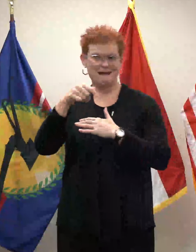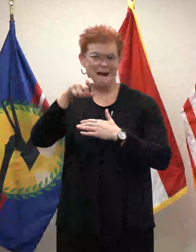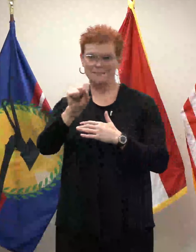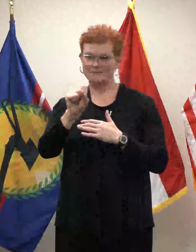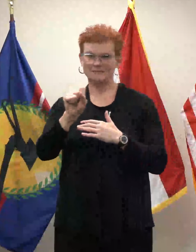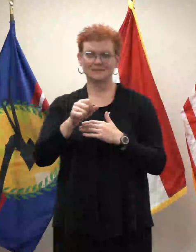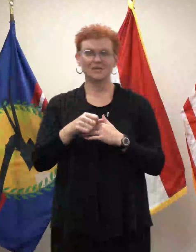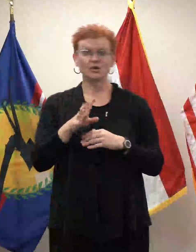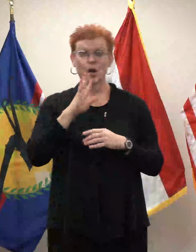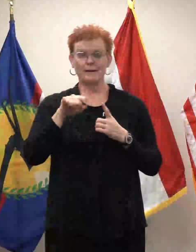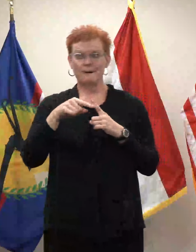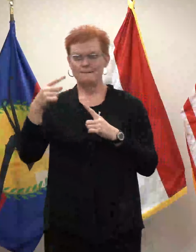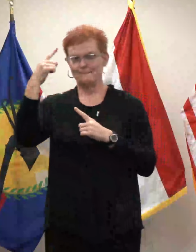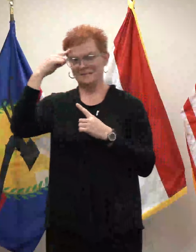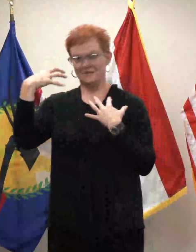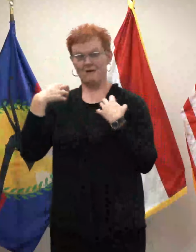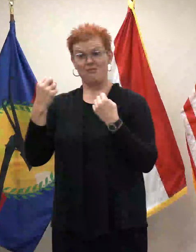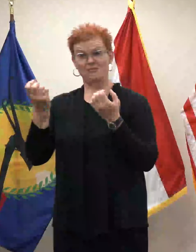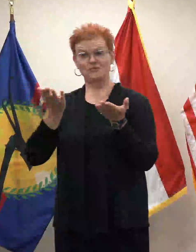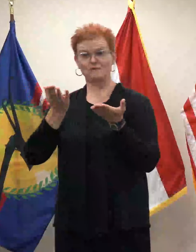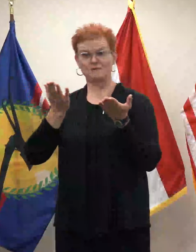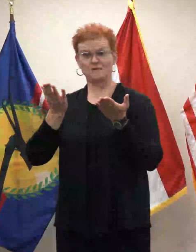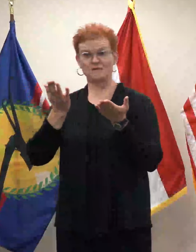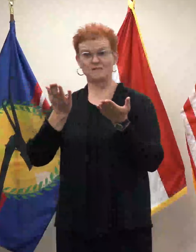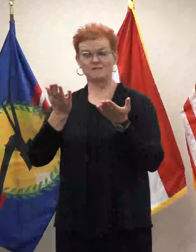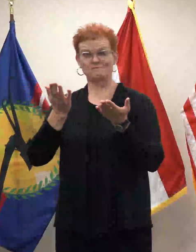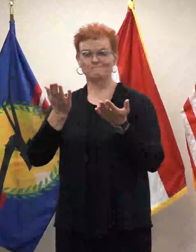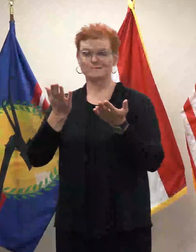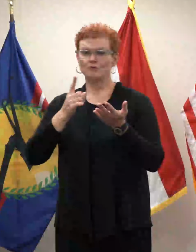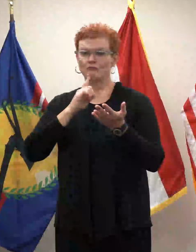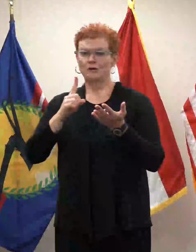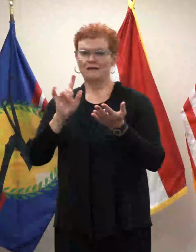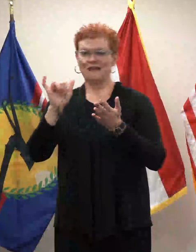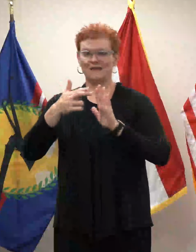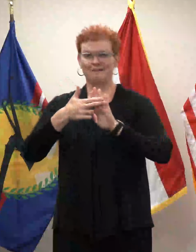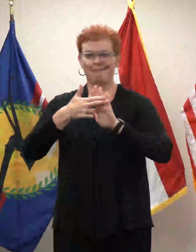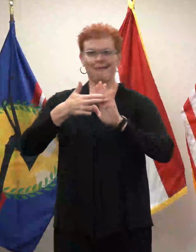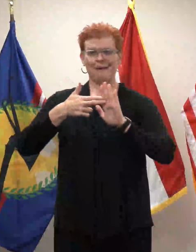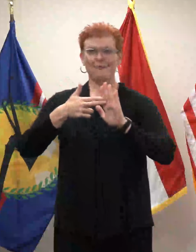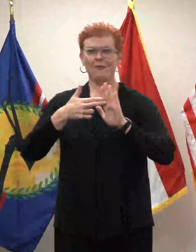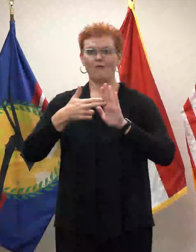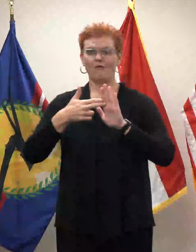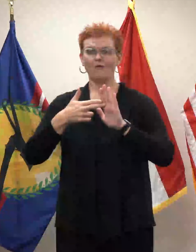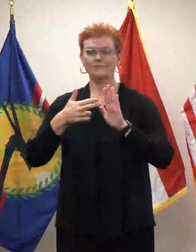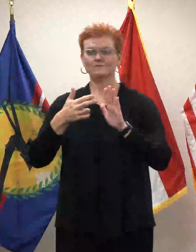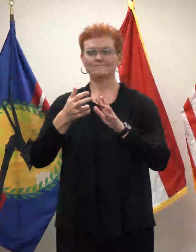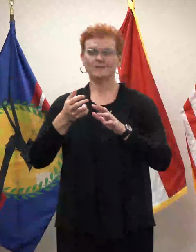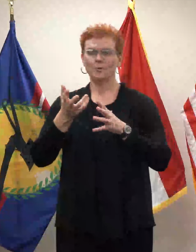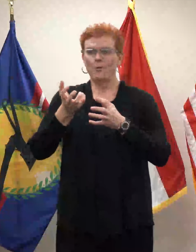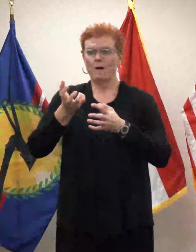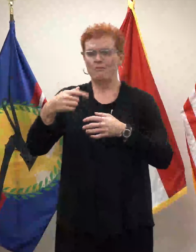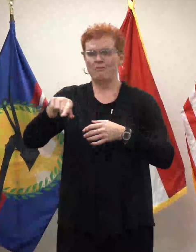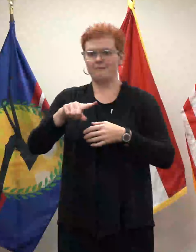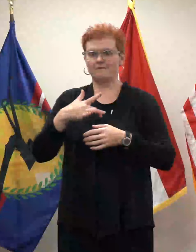Talking about mental health services also erases the stigma, and it also helps those who need someone to talk to feel comfortable in